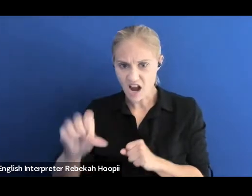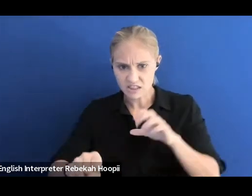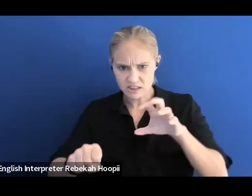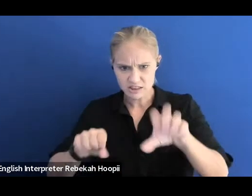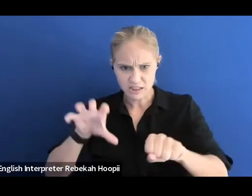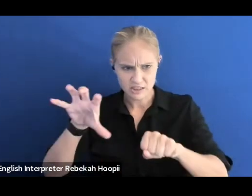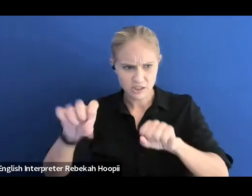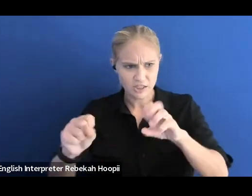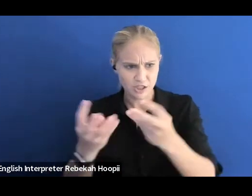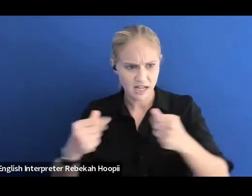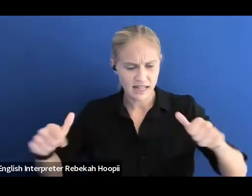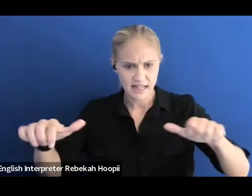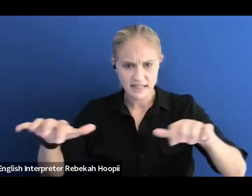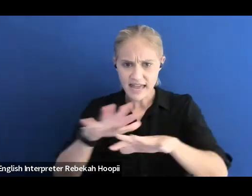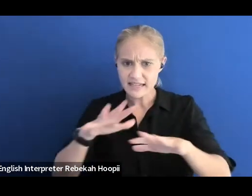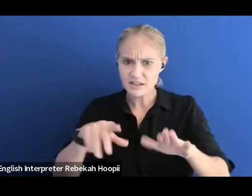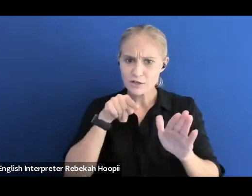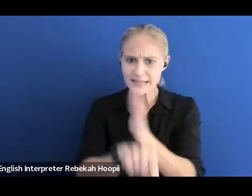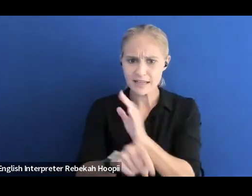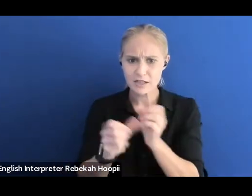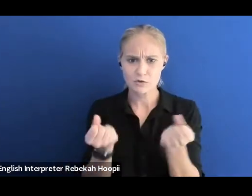of killing people.